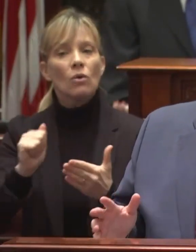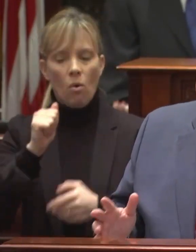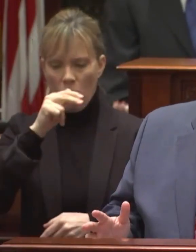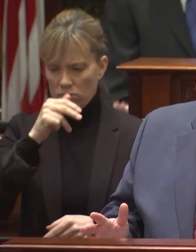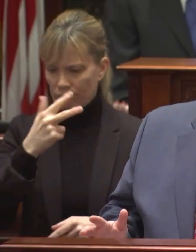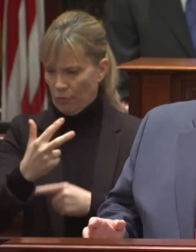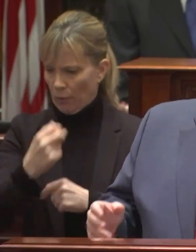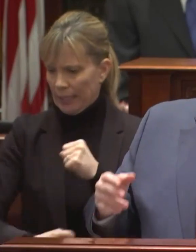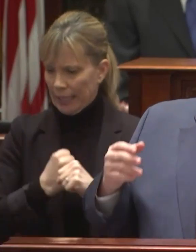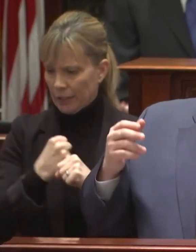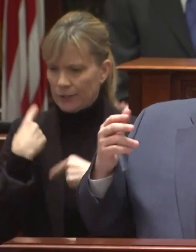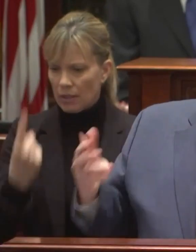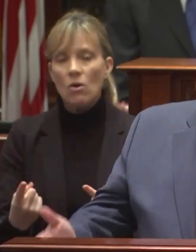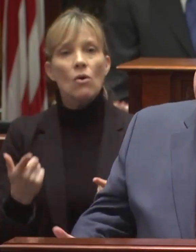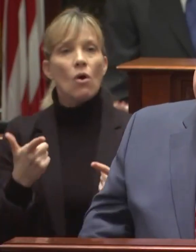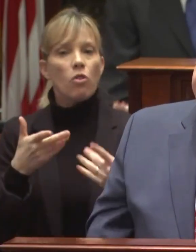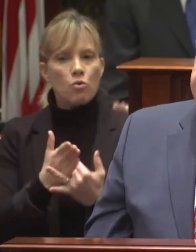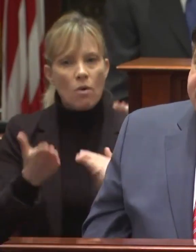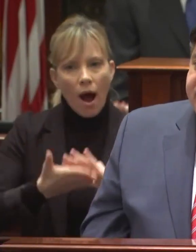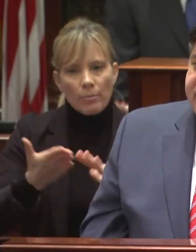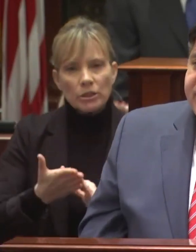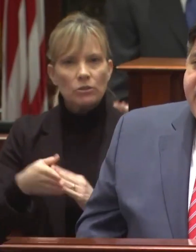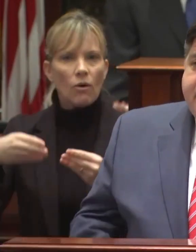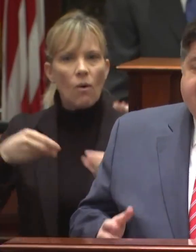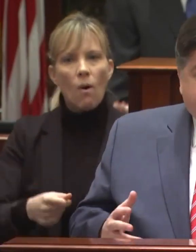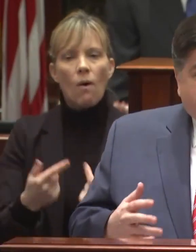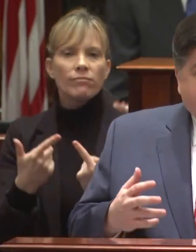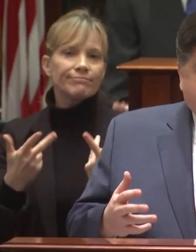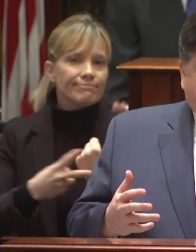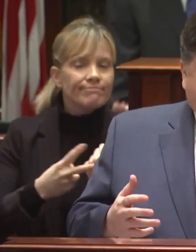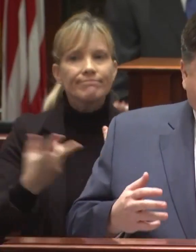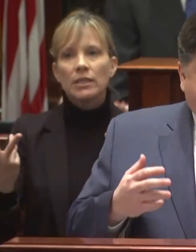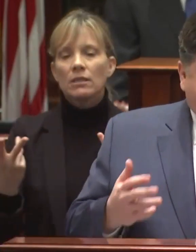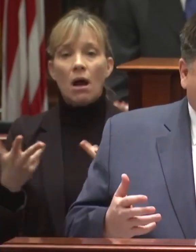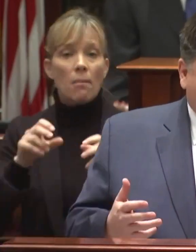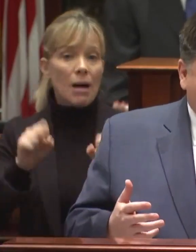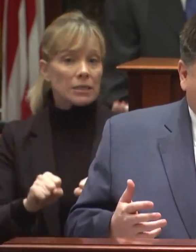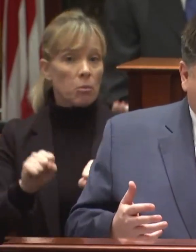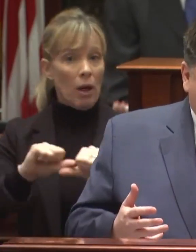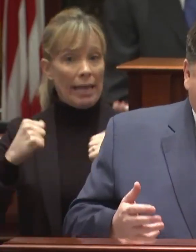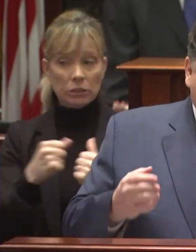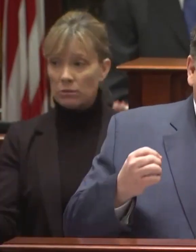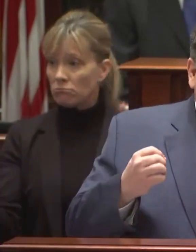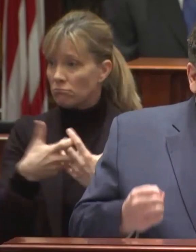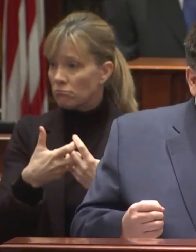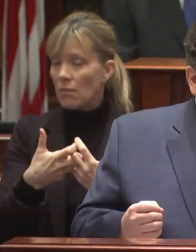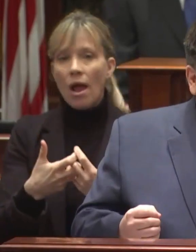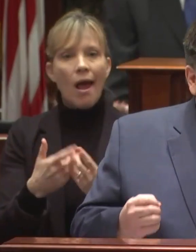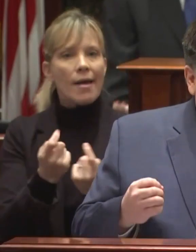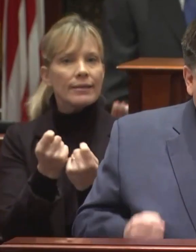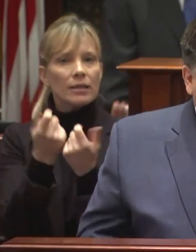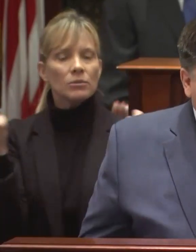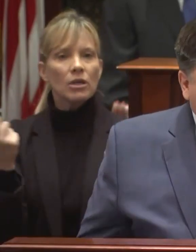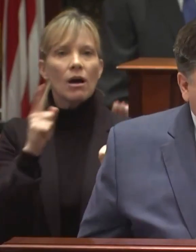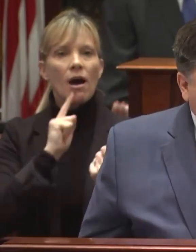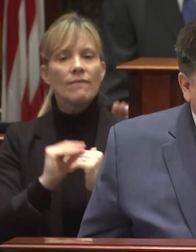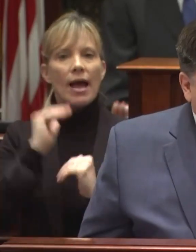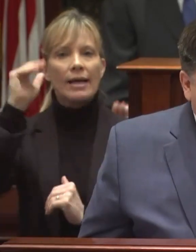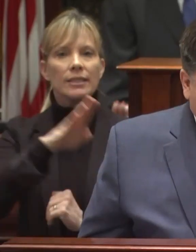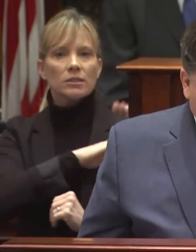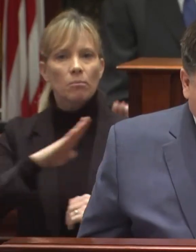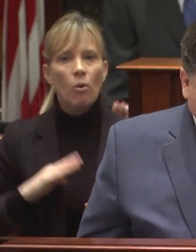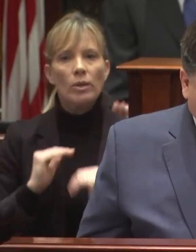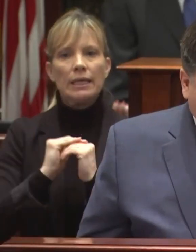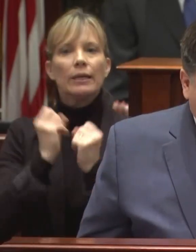over 3 years through operational efficiencies, possible agency consolidations, and the elimination of excess boards